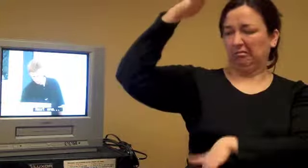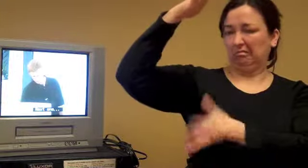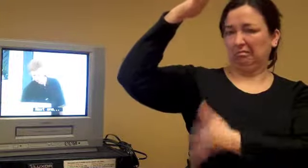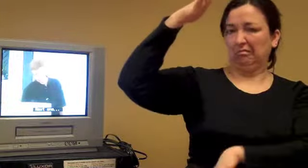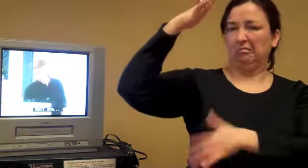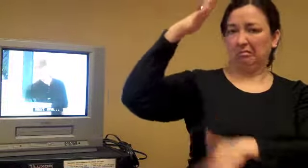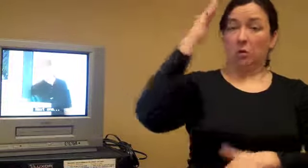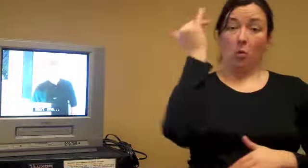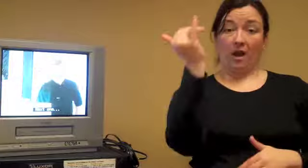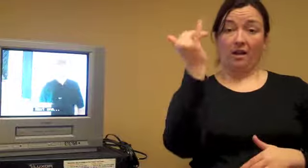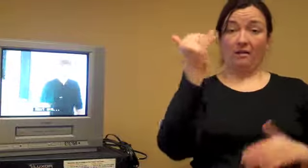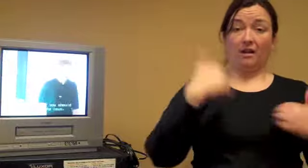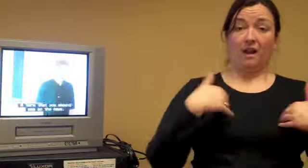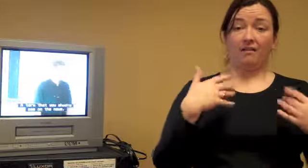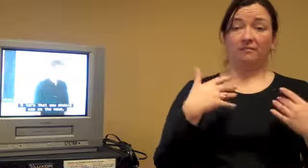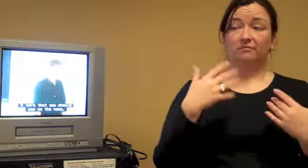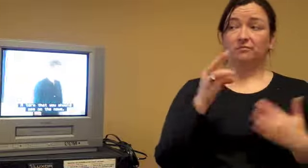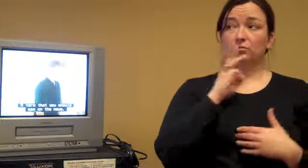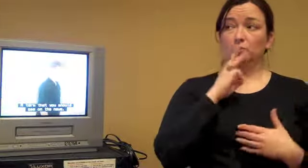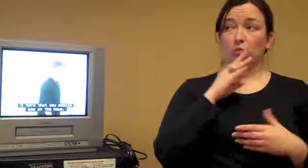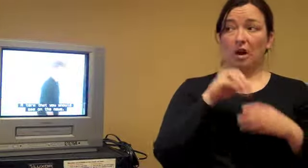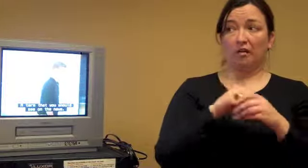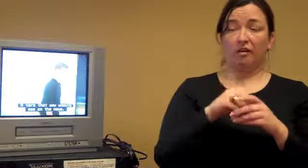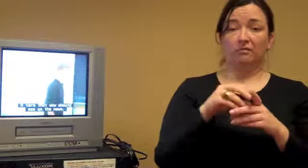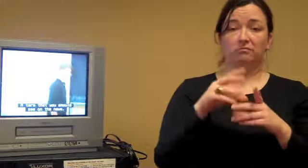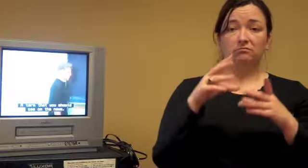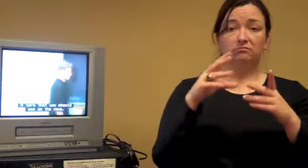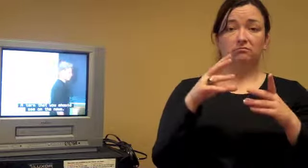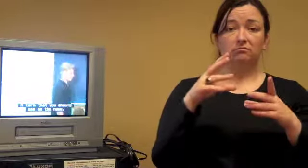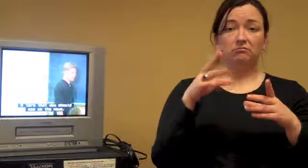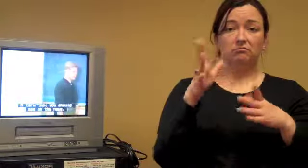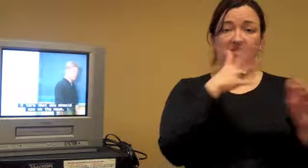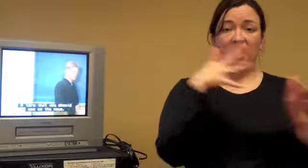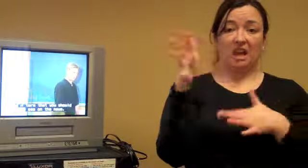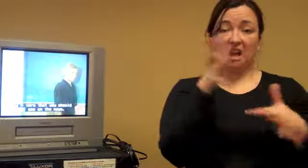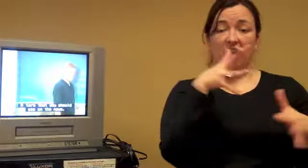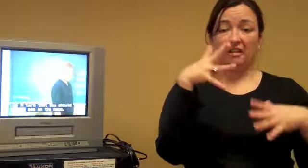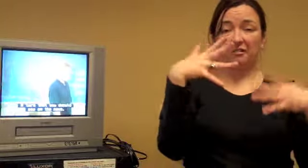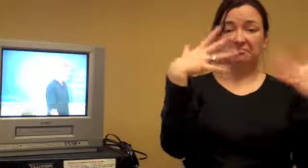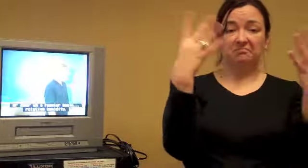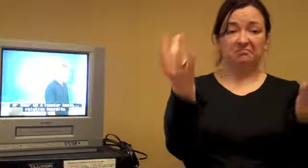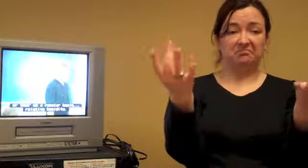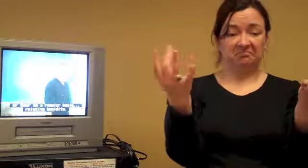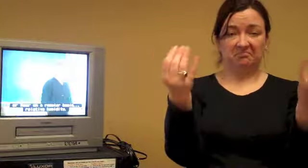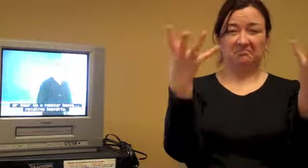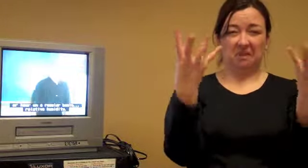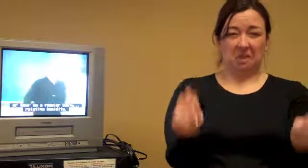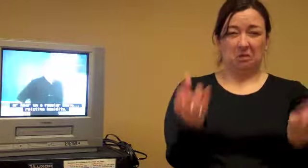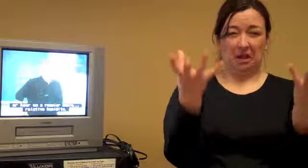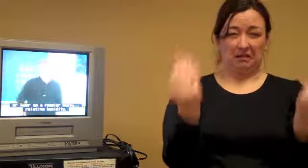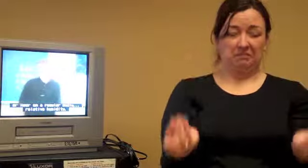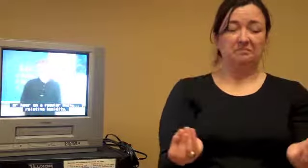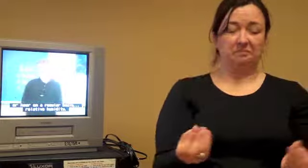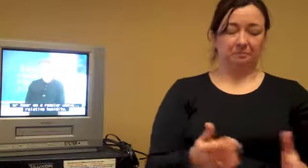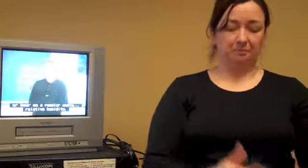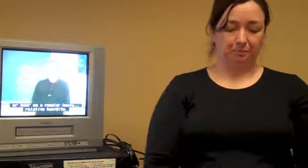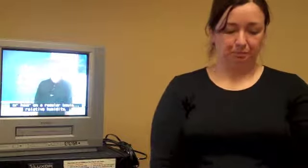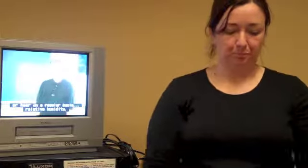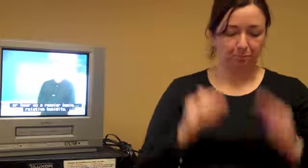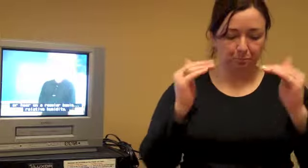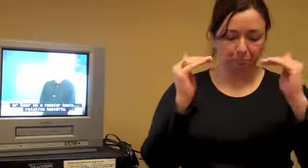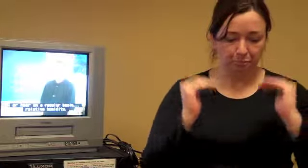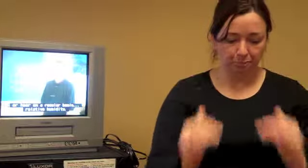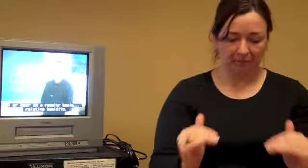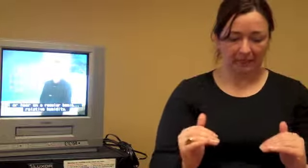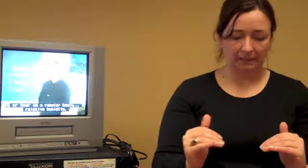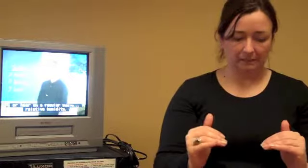Next one. Term that you should see on the news or hear on a regular